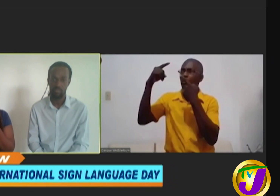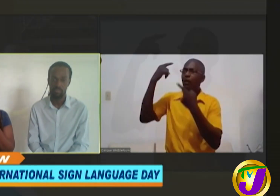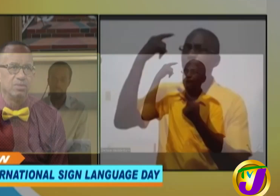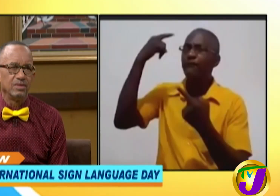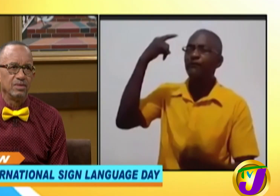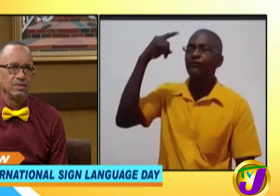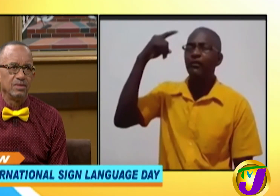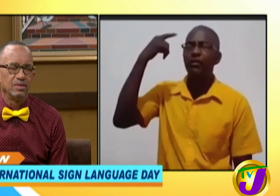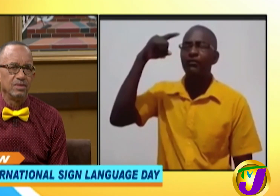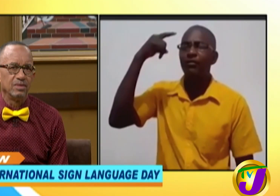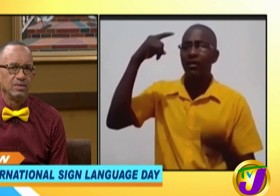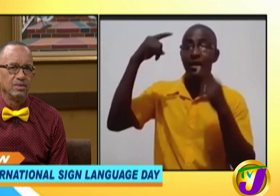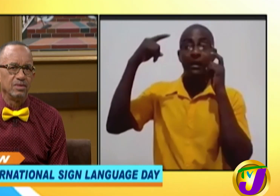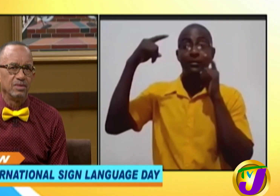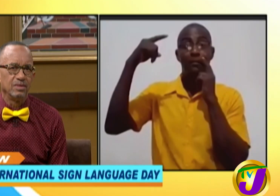the mouth has to do,